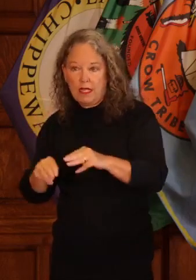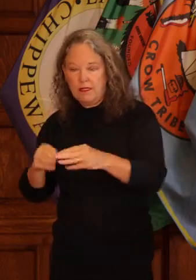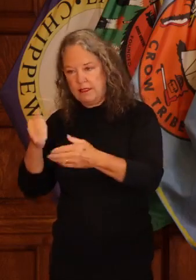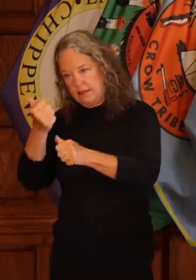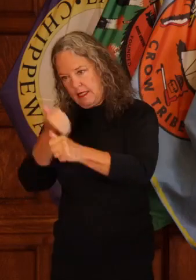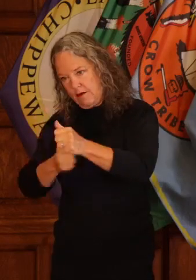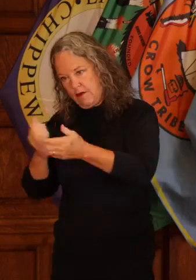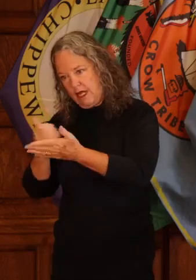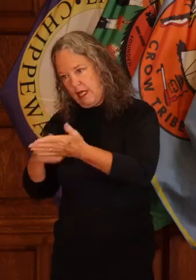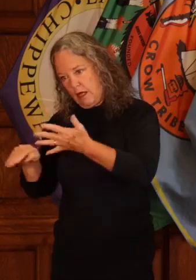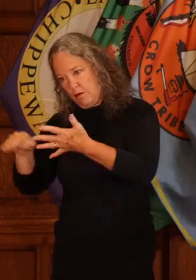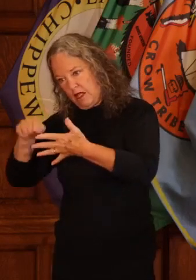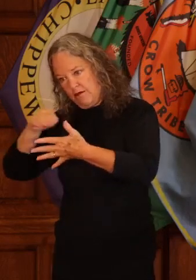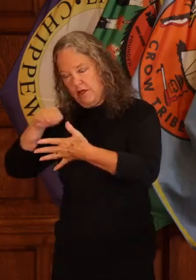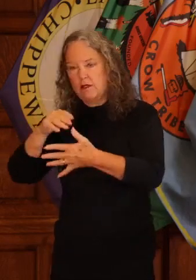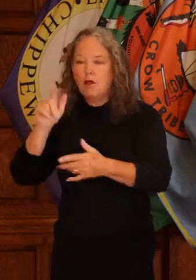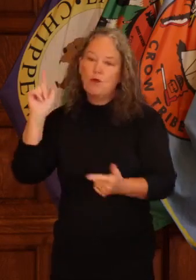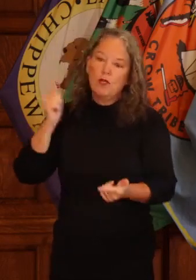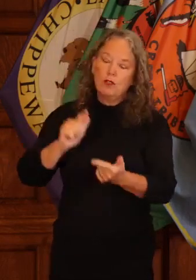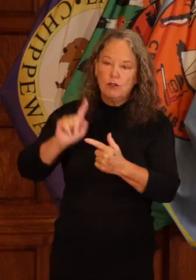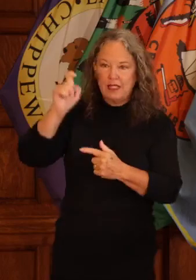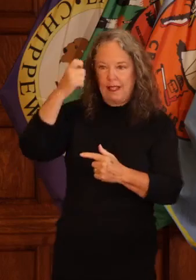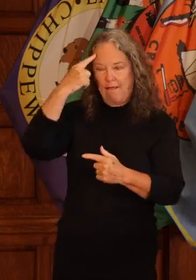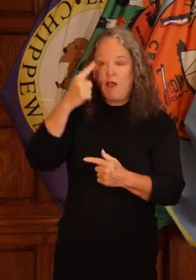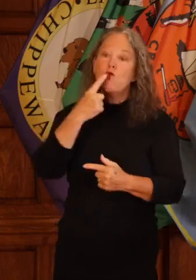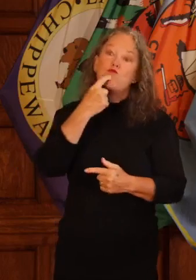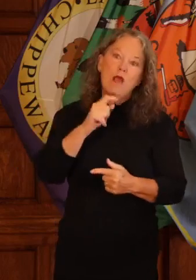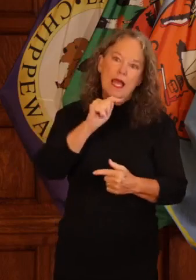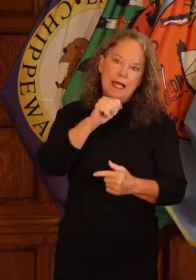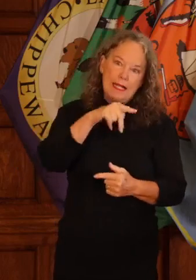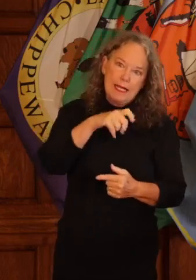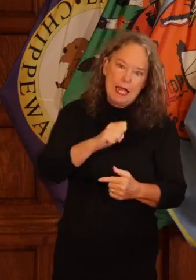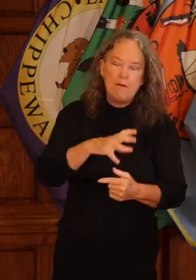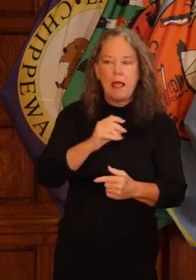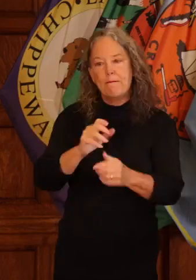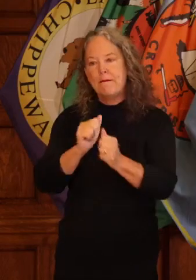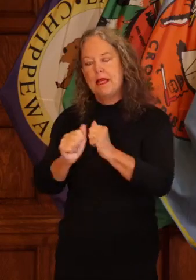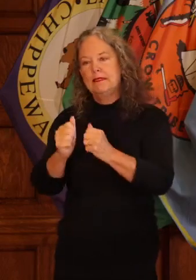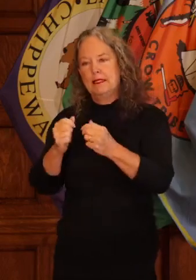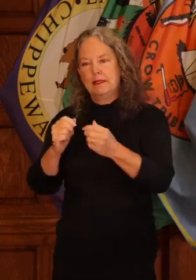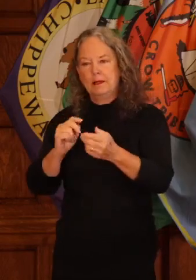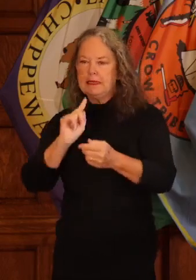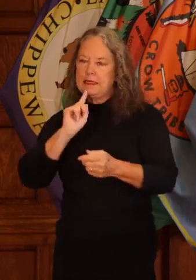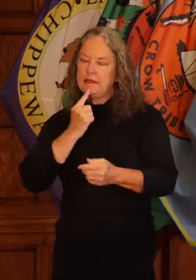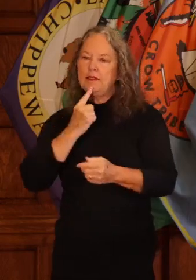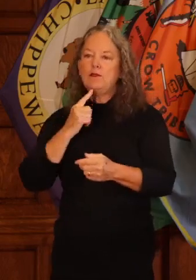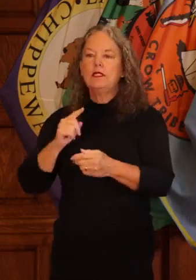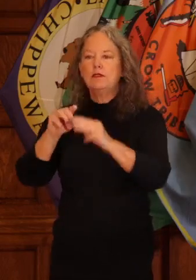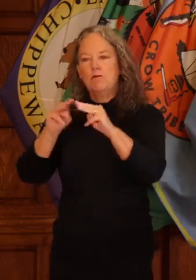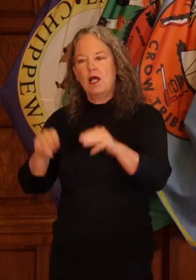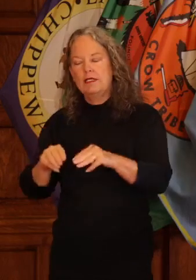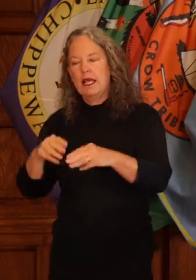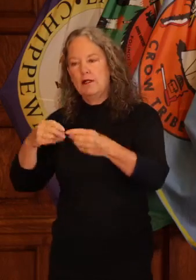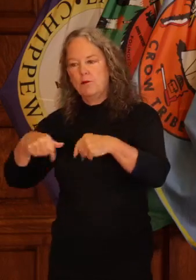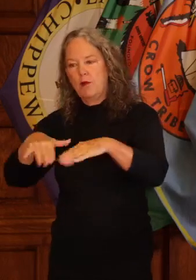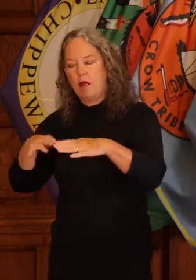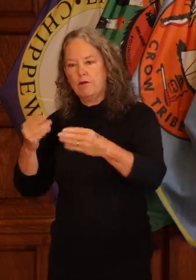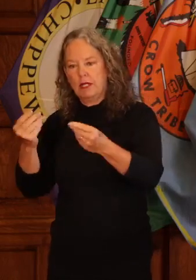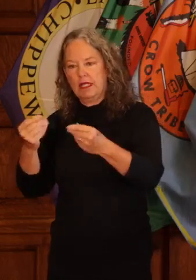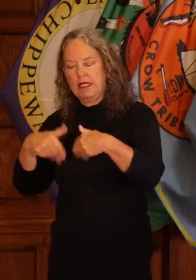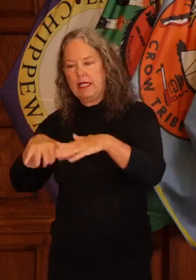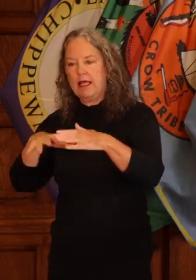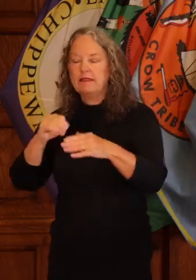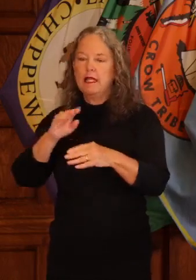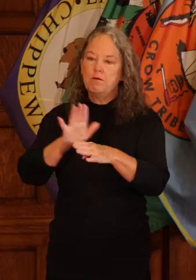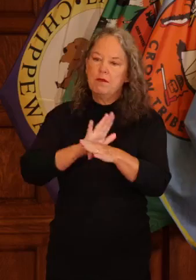reducing red tape, and passing meaningful property tax, business equipment tax, and income tax